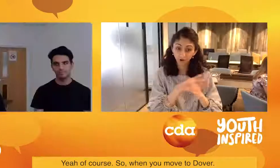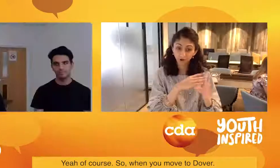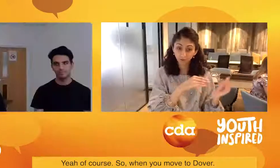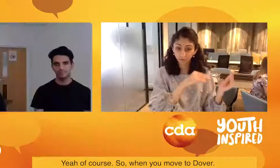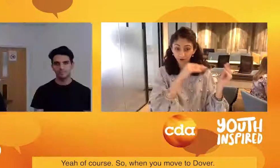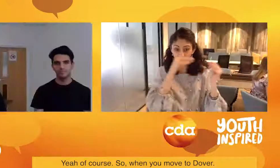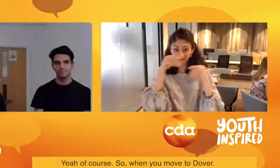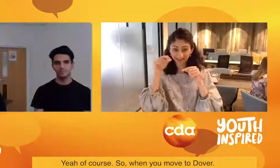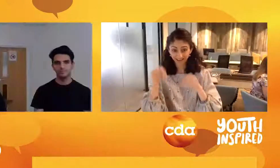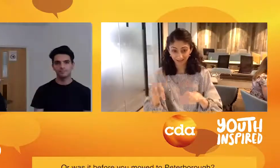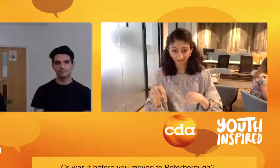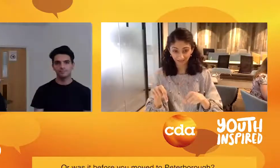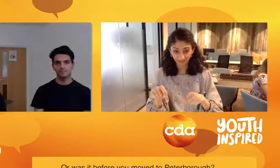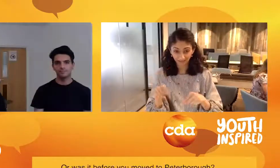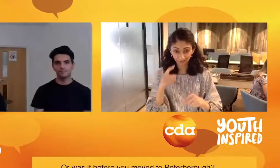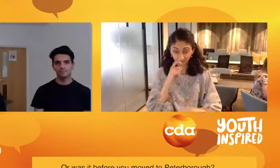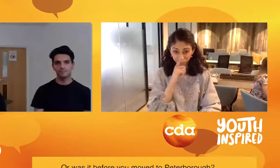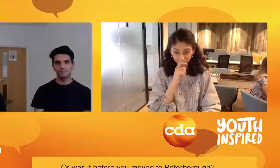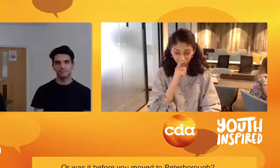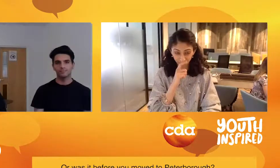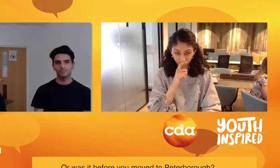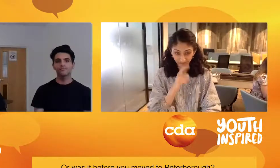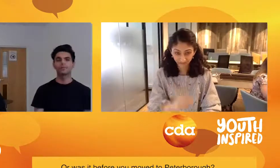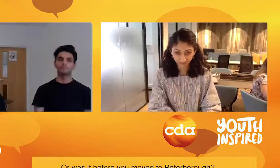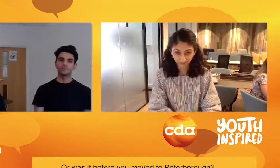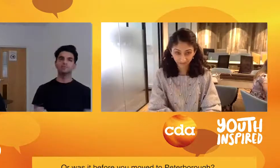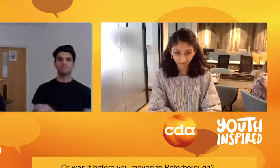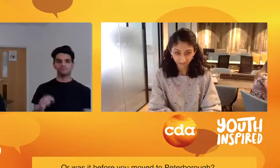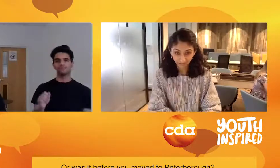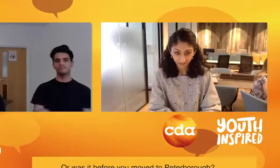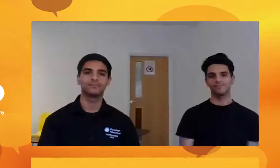Dover? Or was it before you moved to Peterborough?